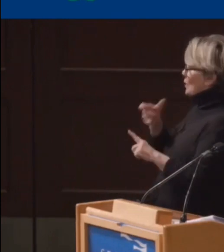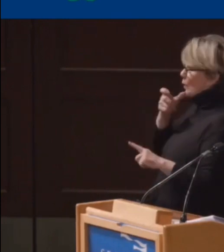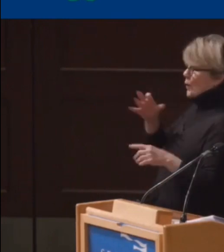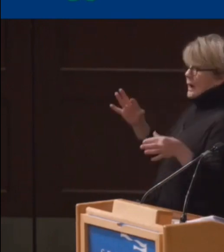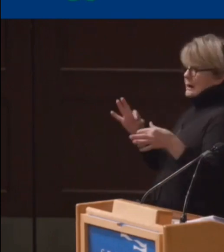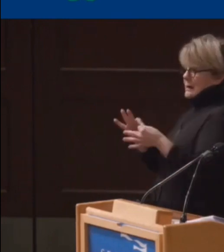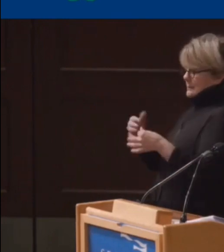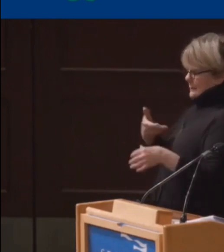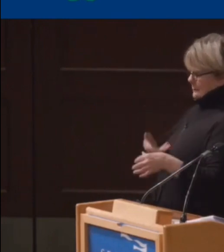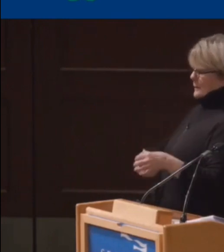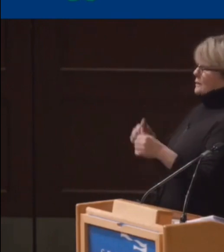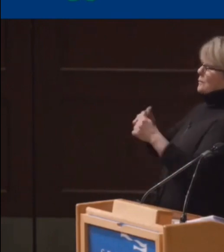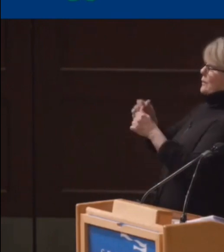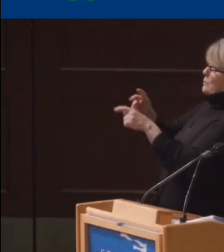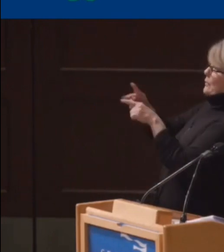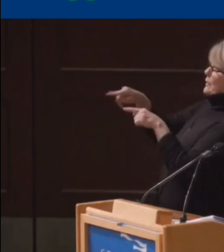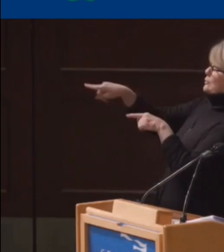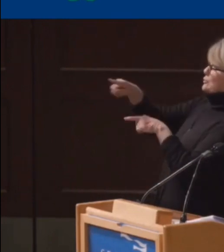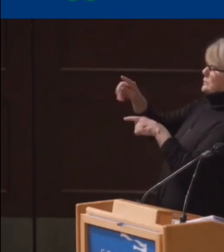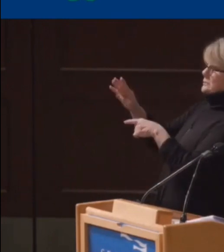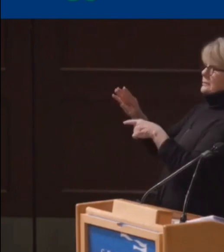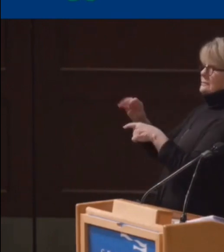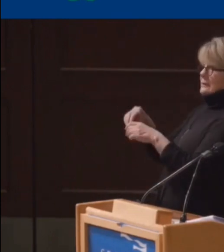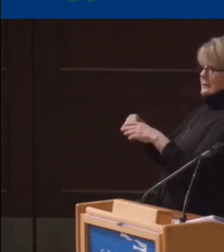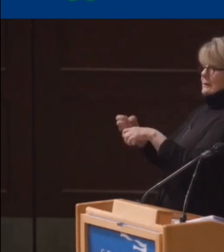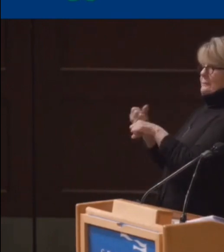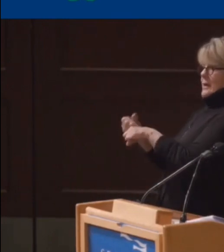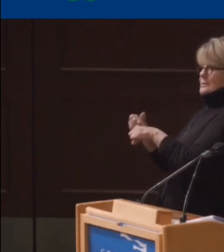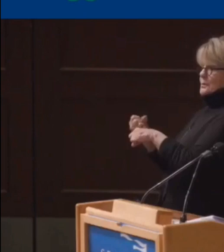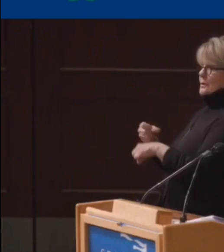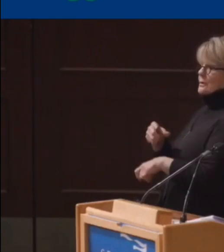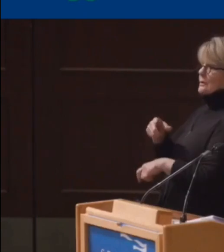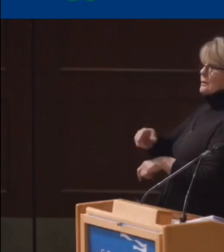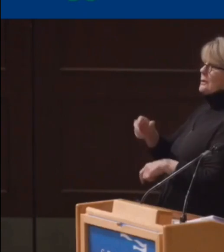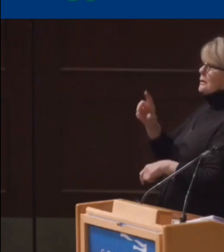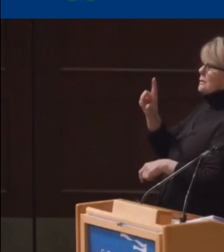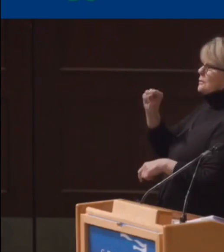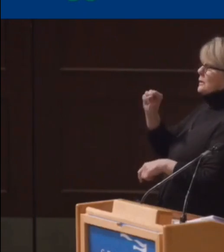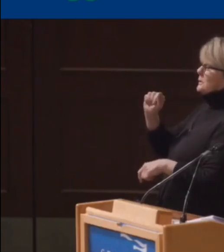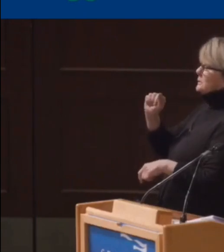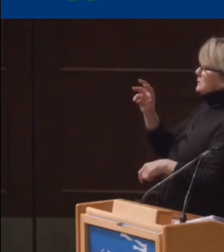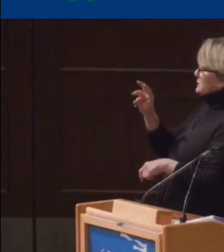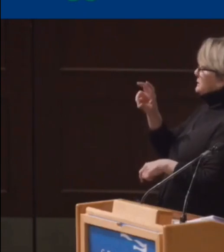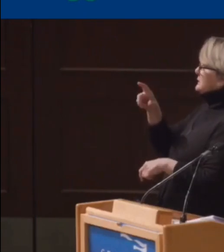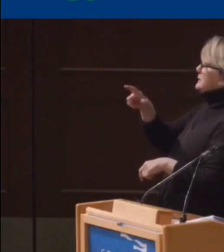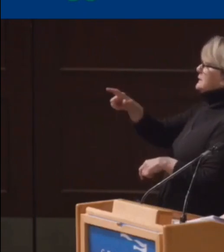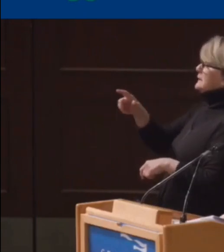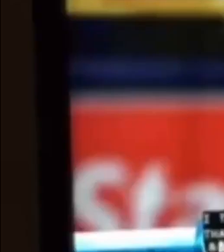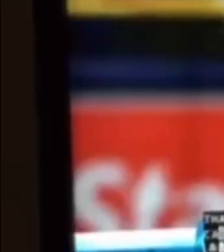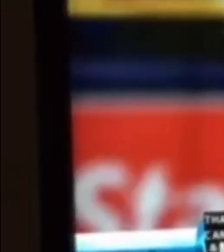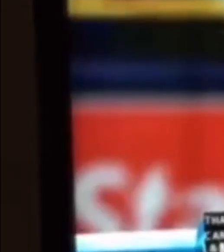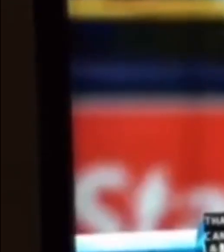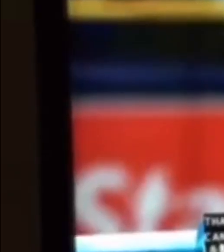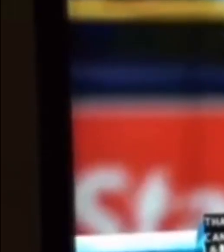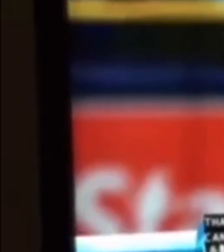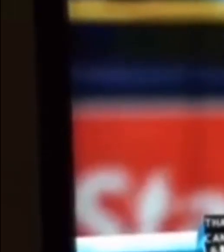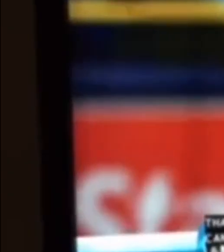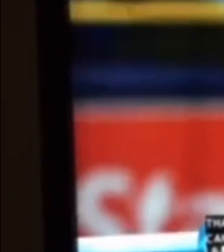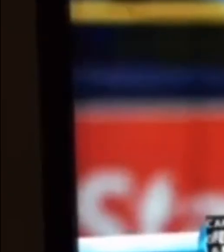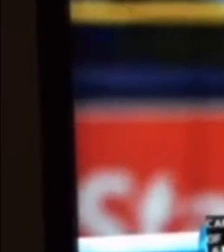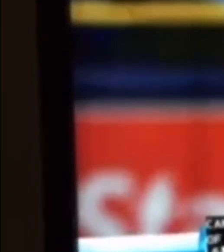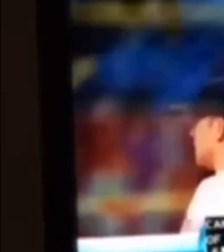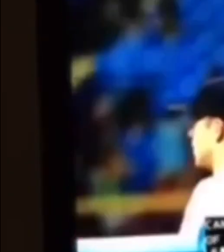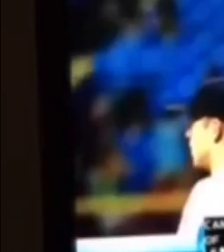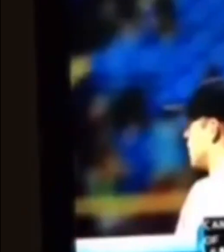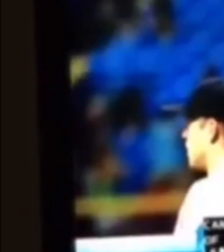the industry. In August 2016, Felger and Maz used my blog research for a segment on their show. Someone